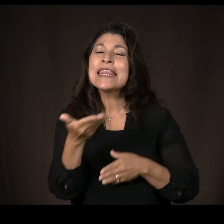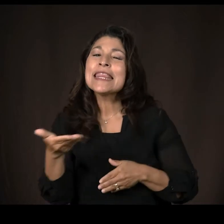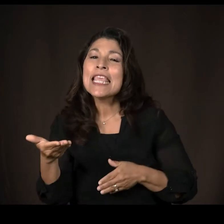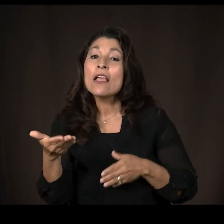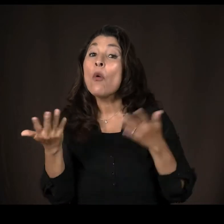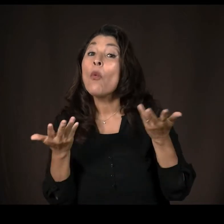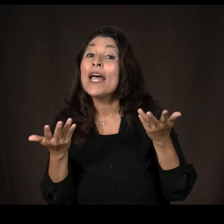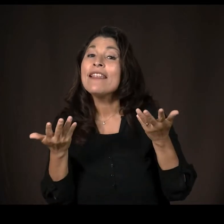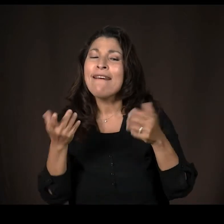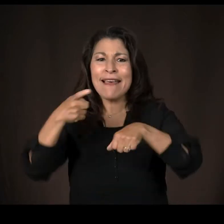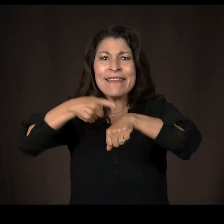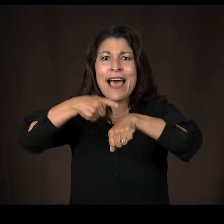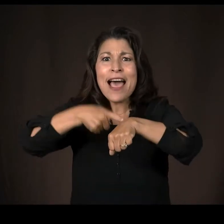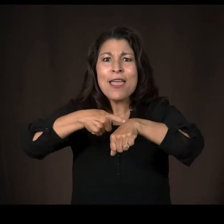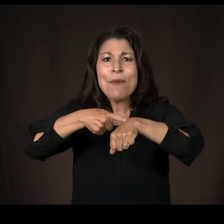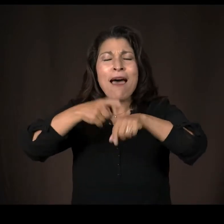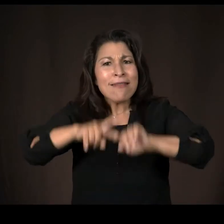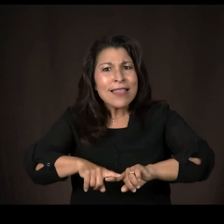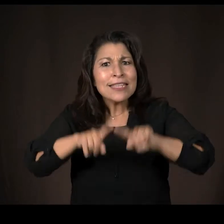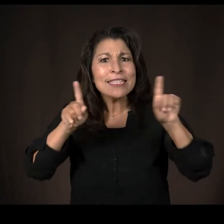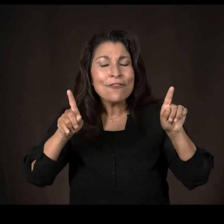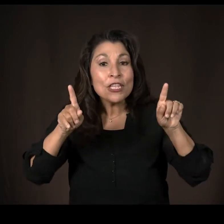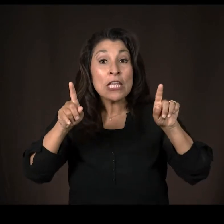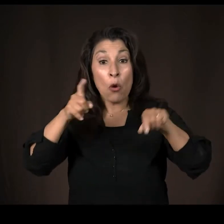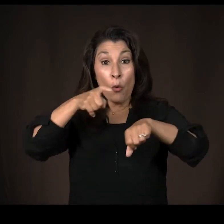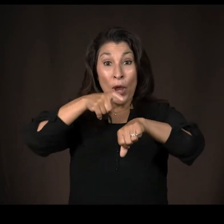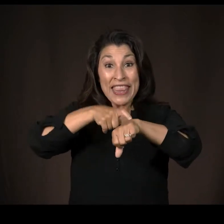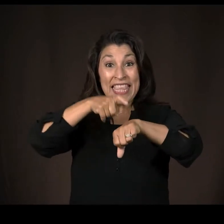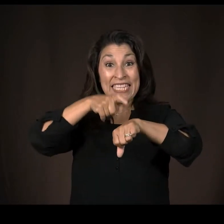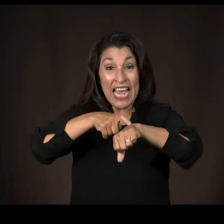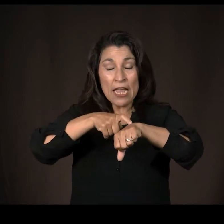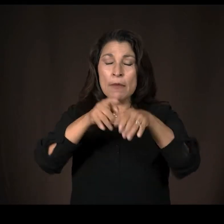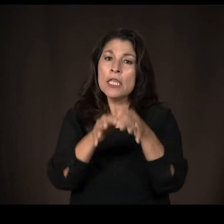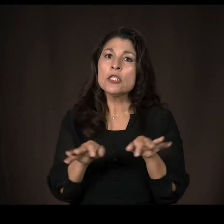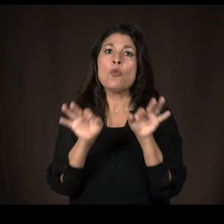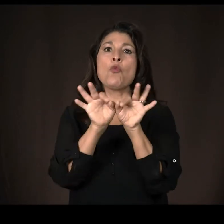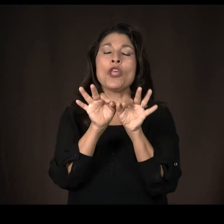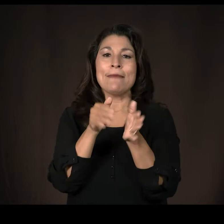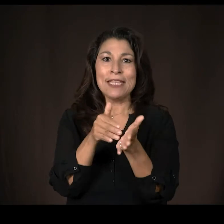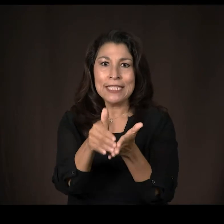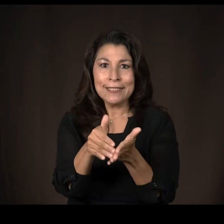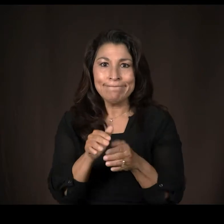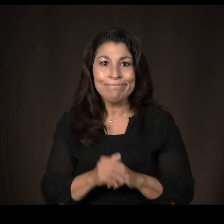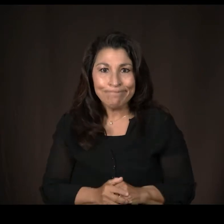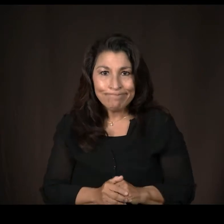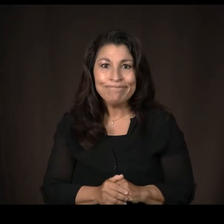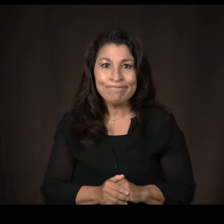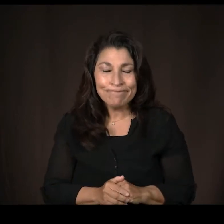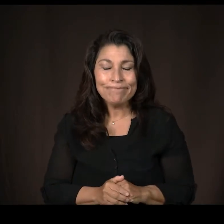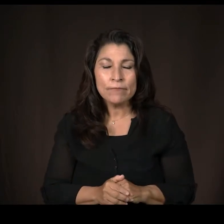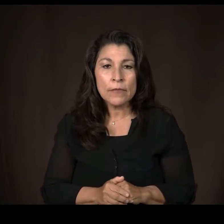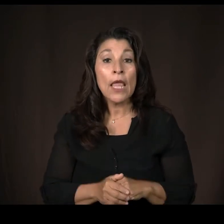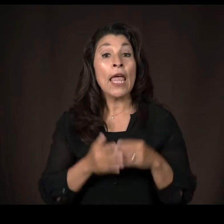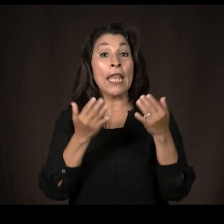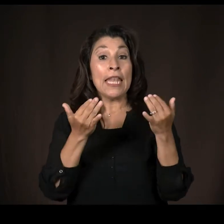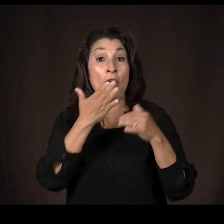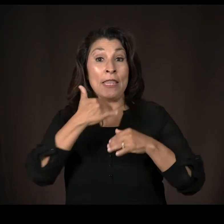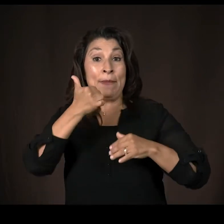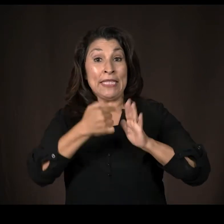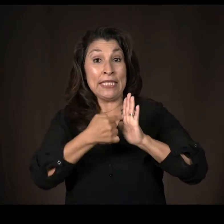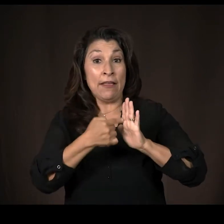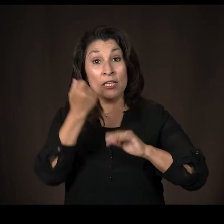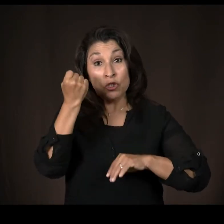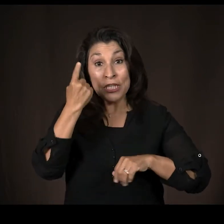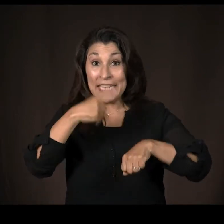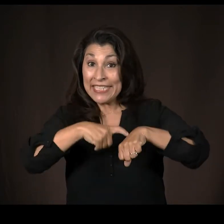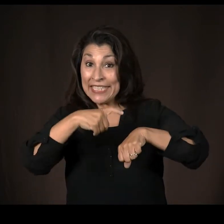timing. Timing, the difference in timing is worth millions. Now, the best example